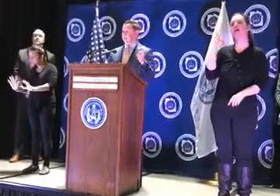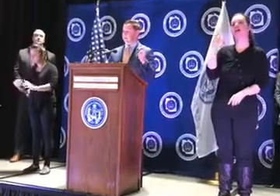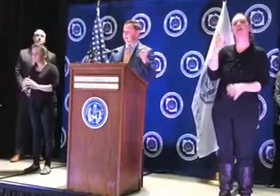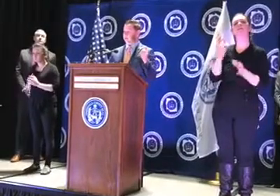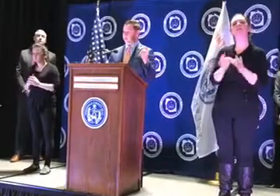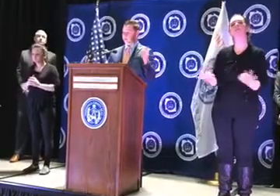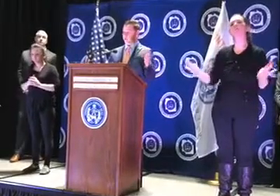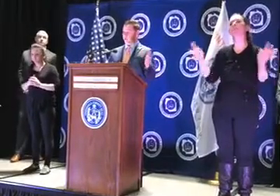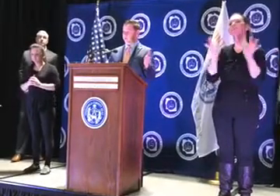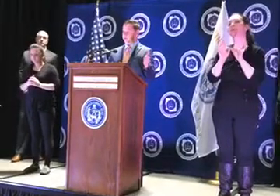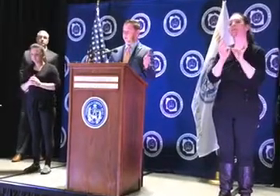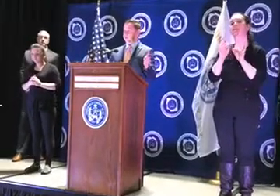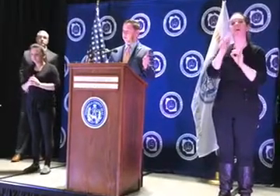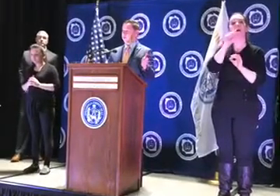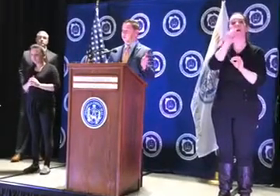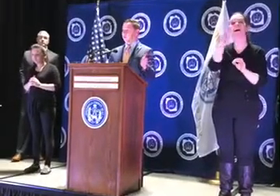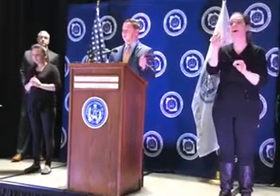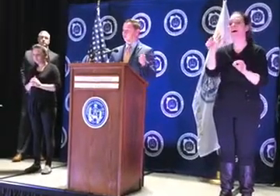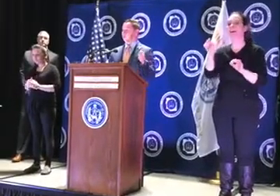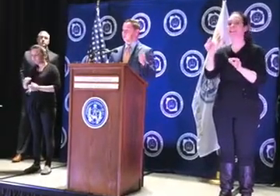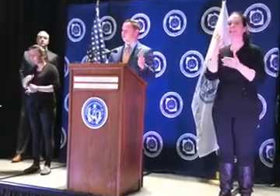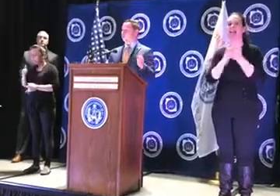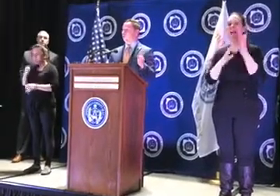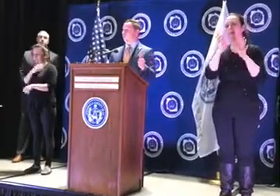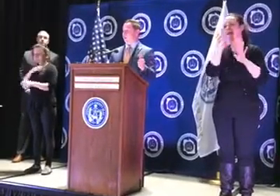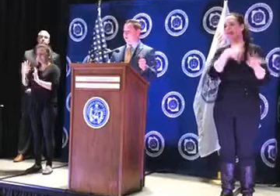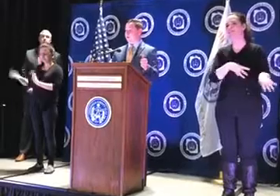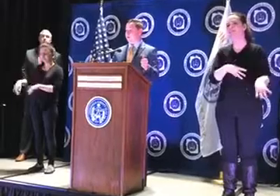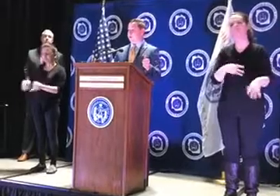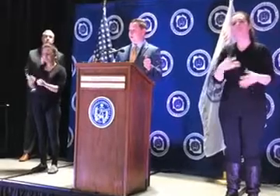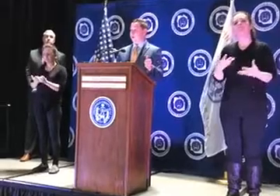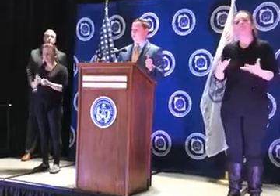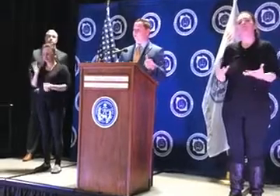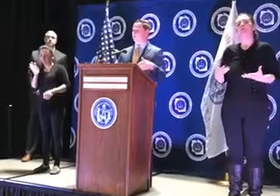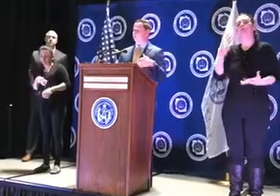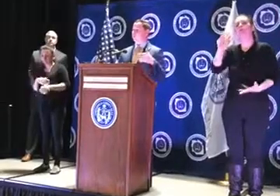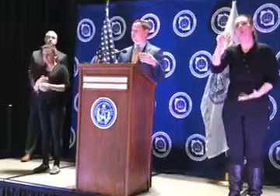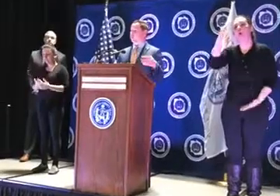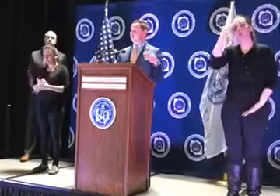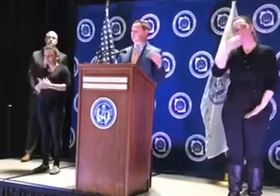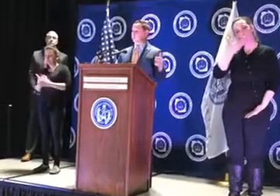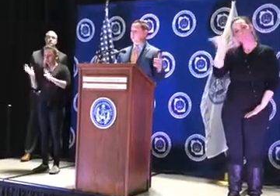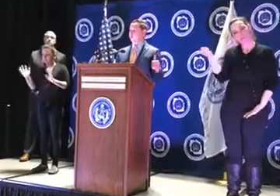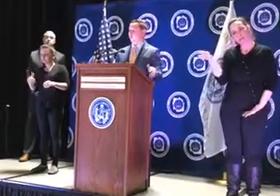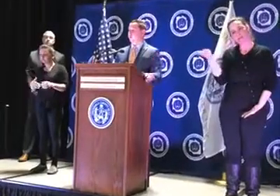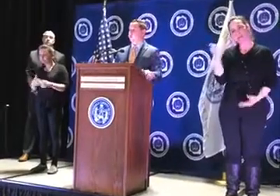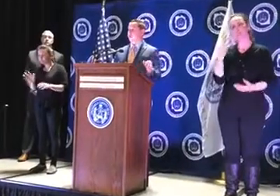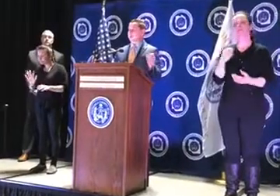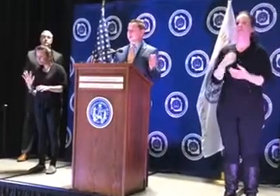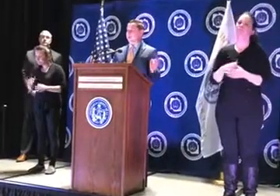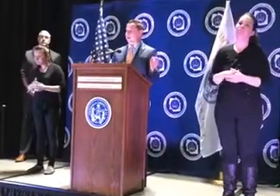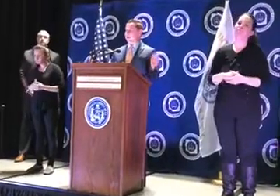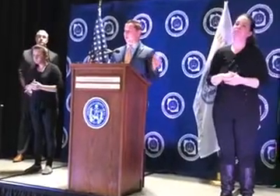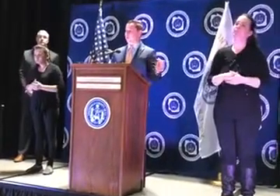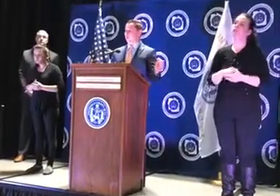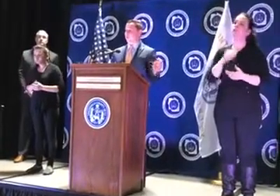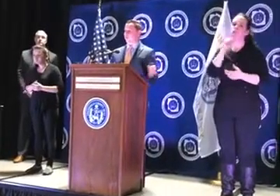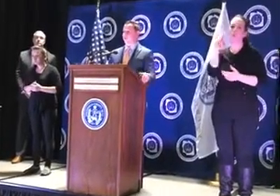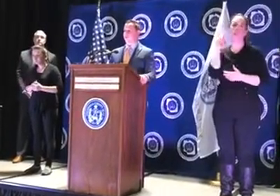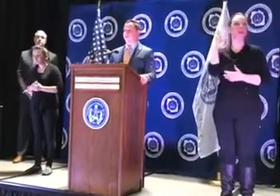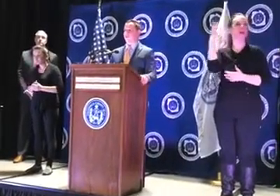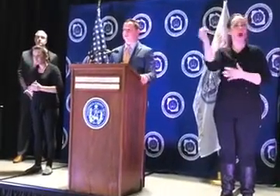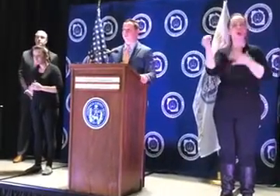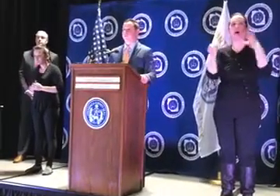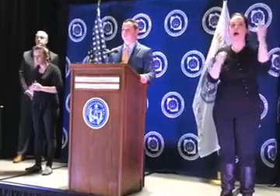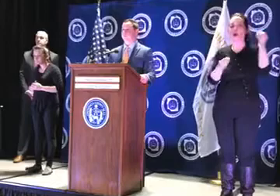blatant situations where these individuals know better and they refuse to change their behavior when that's exactly what we need